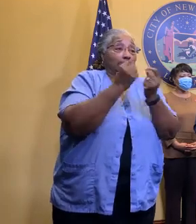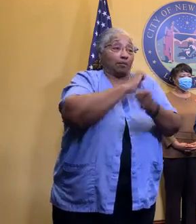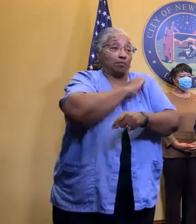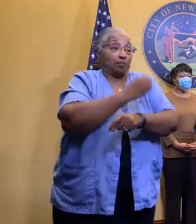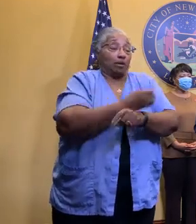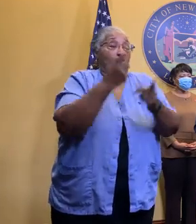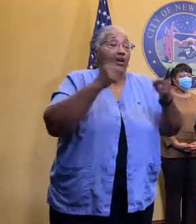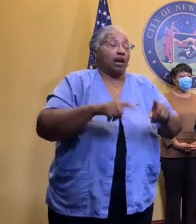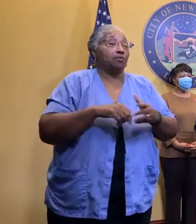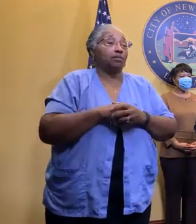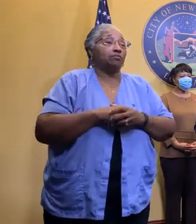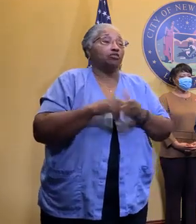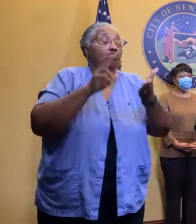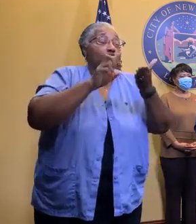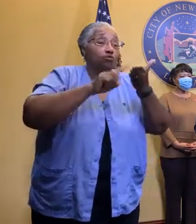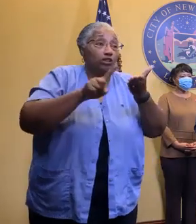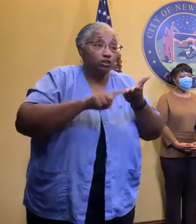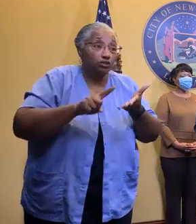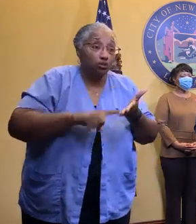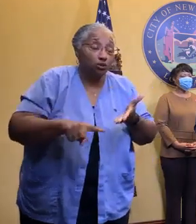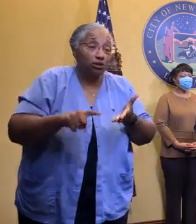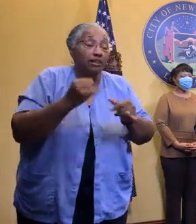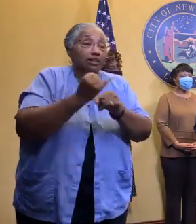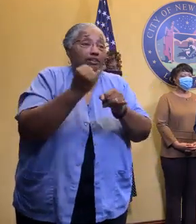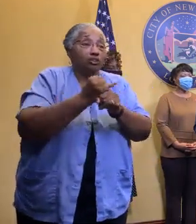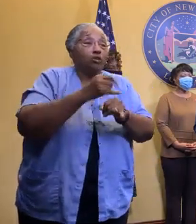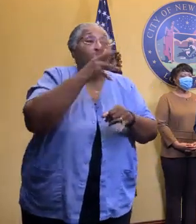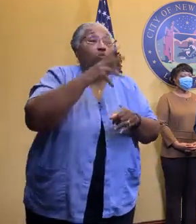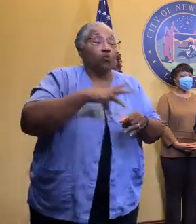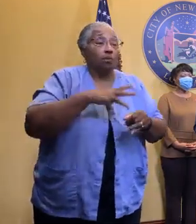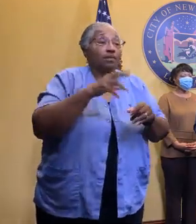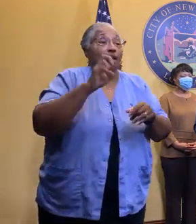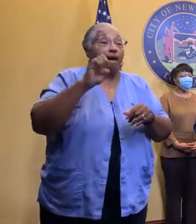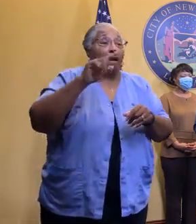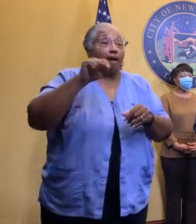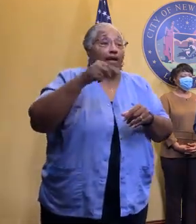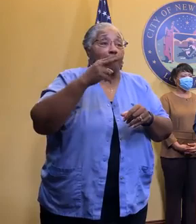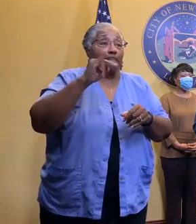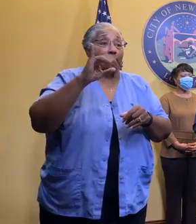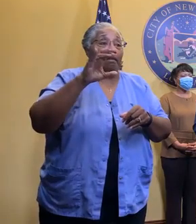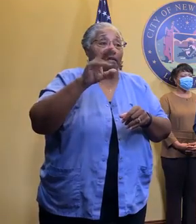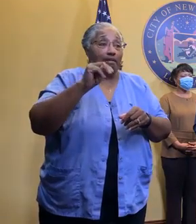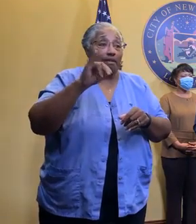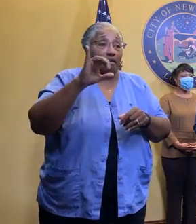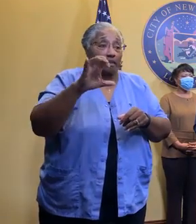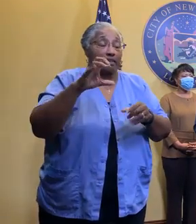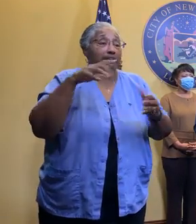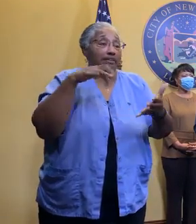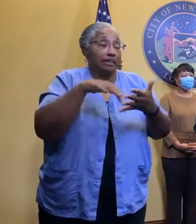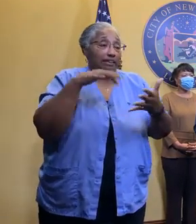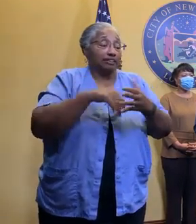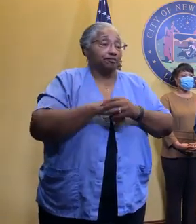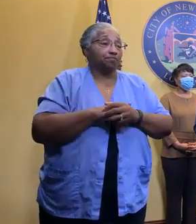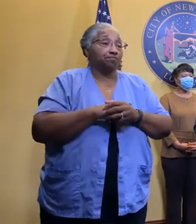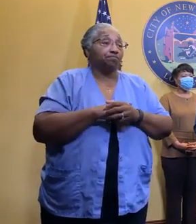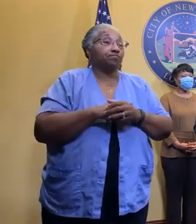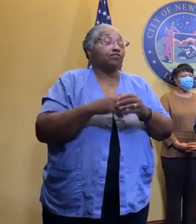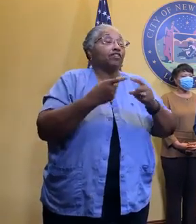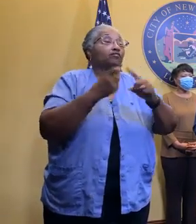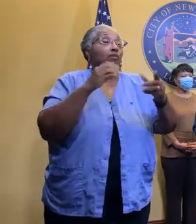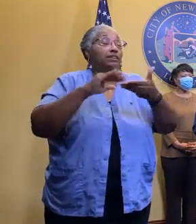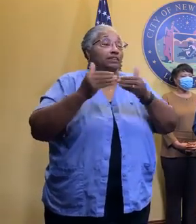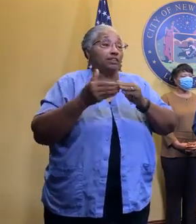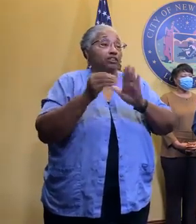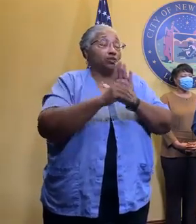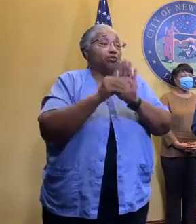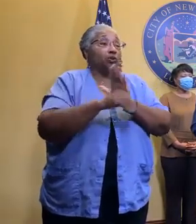with research conducted by the Institute for Women and Ethnic Studies. That was a task force cited by the city of New Orleans, where they surveyed